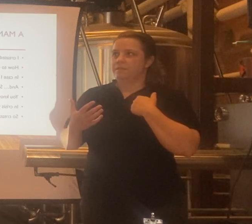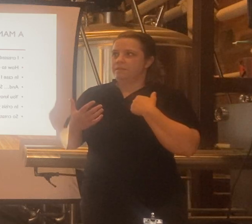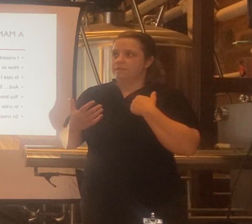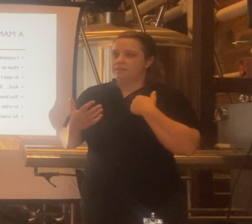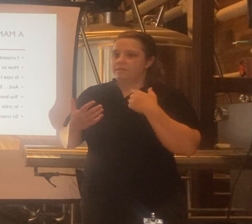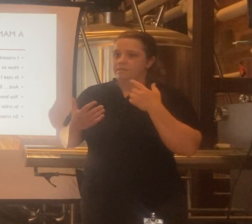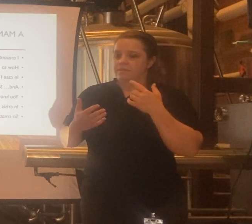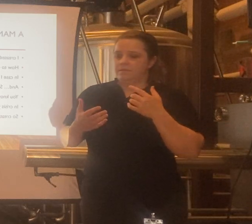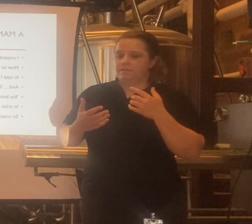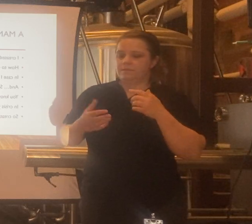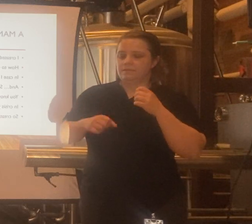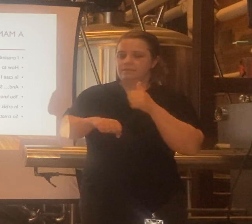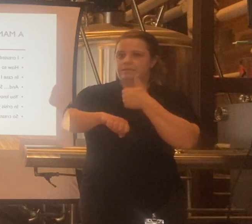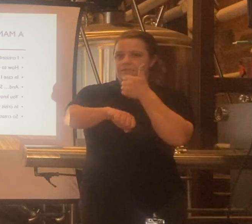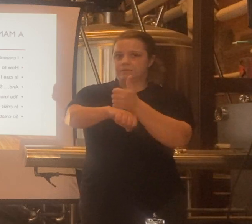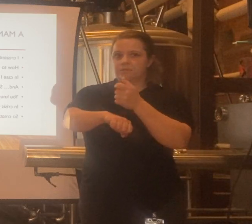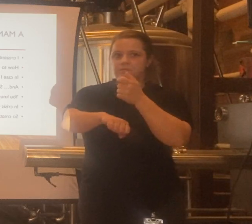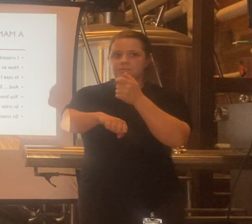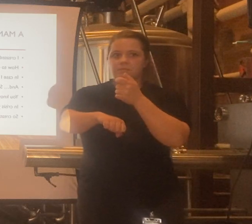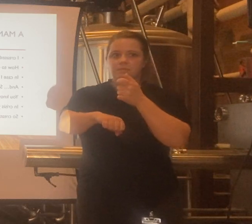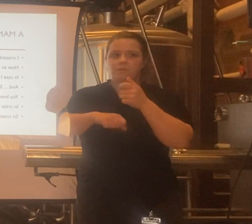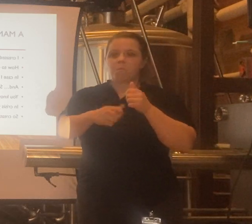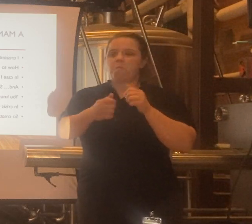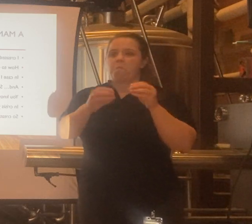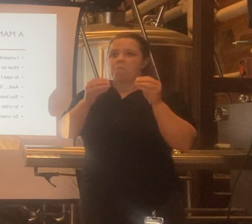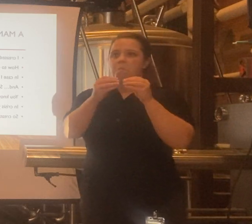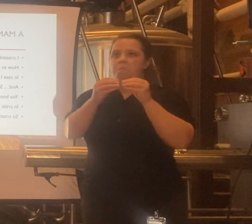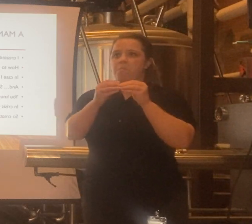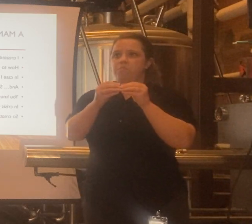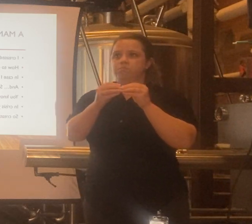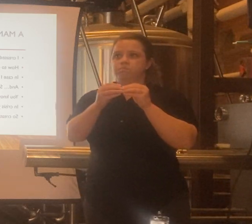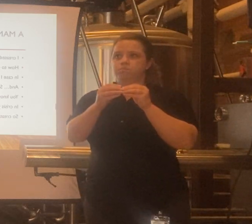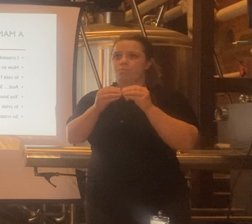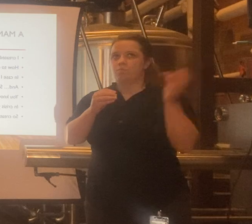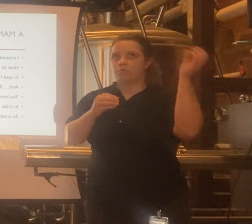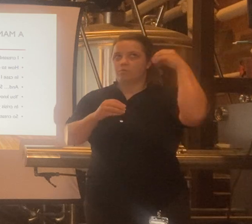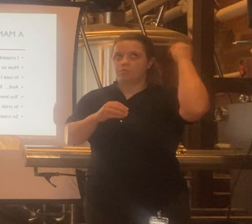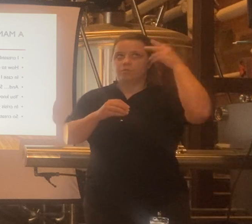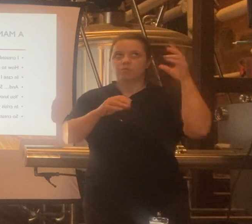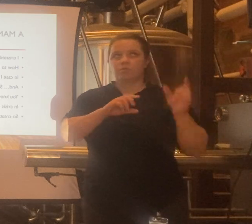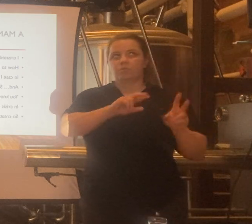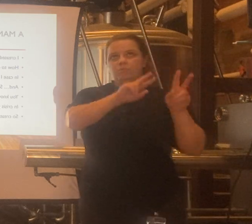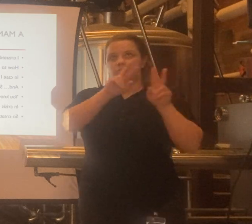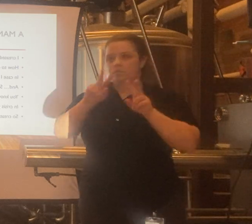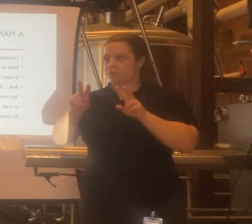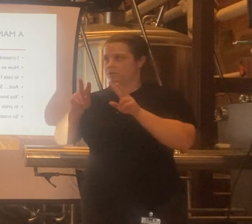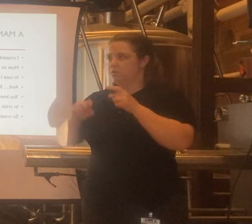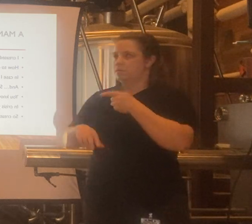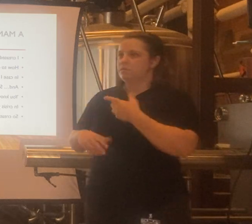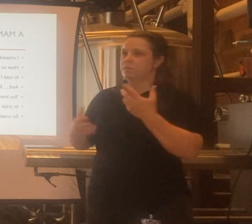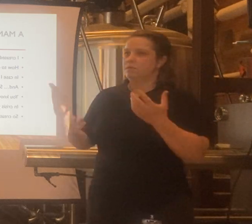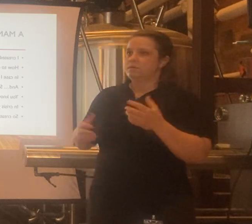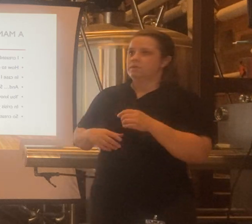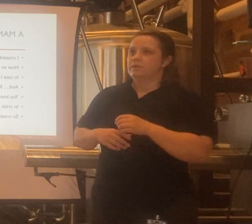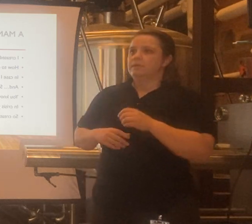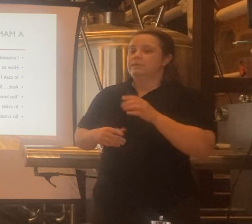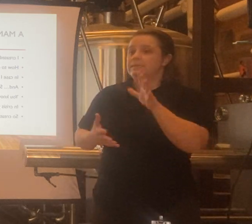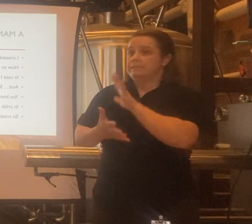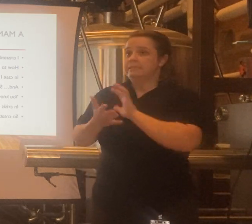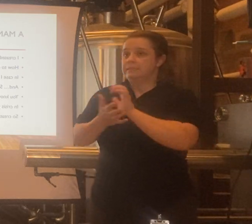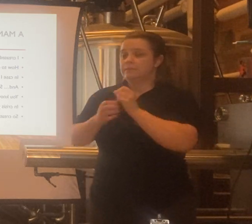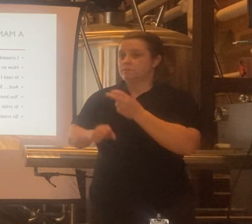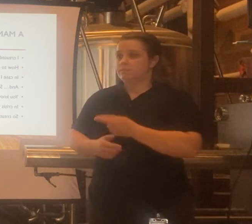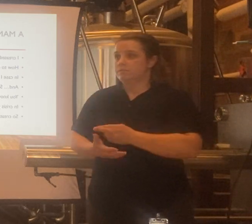only because I figured I'm never going to remember this. And again, I'm a cybersecurity guy. Disaster recovery is a component of cybersecurity where we have